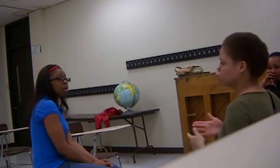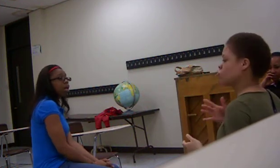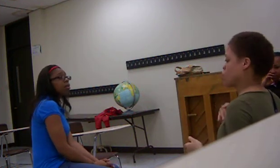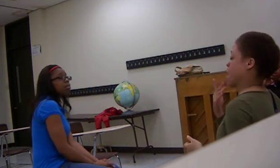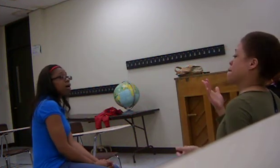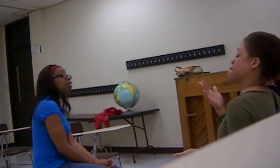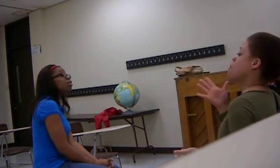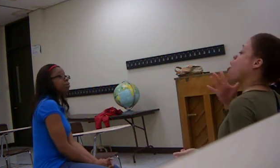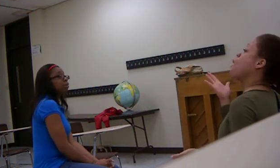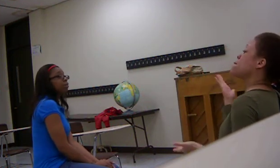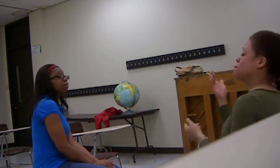So us three.